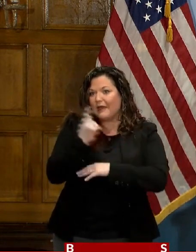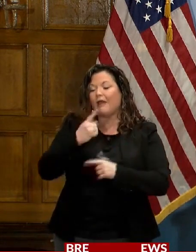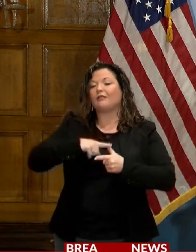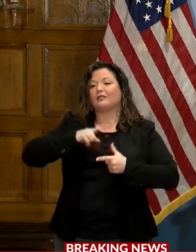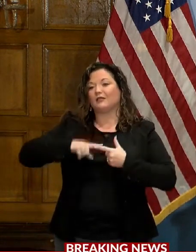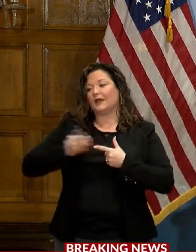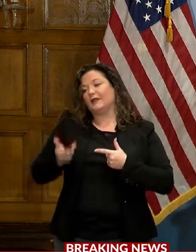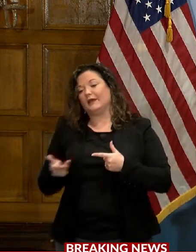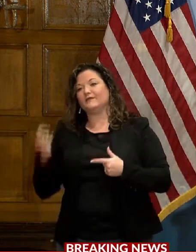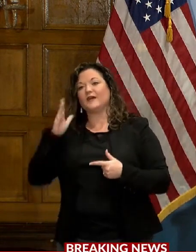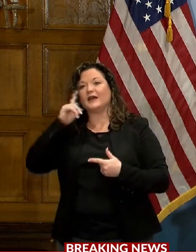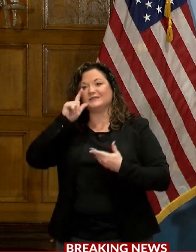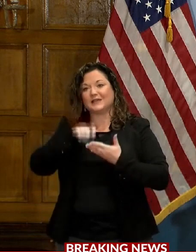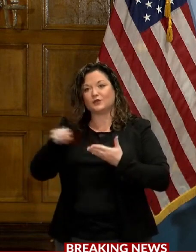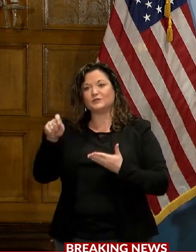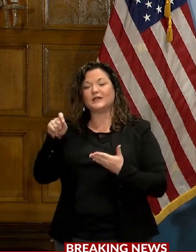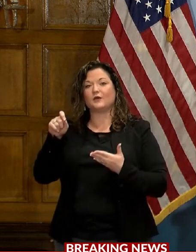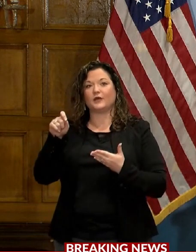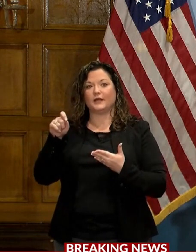Secretary